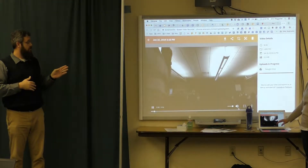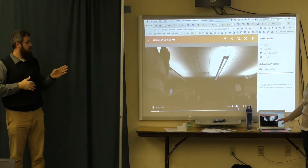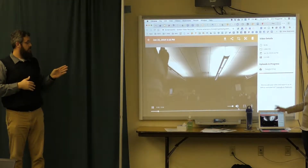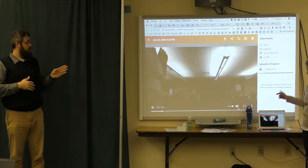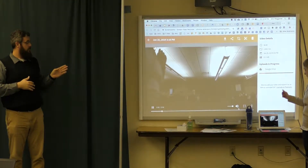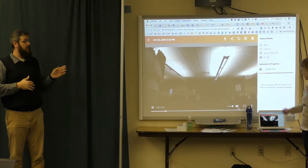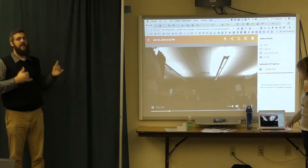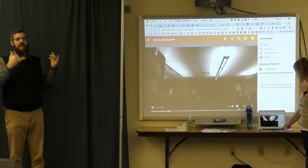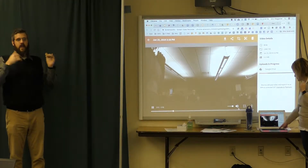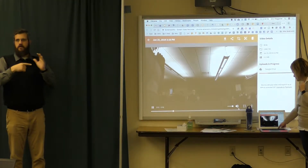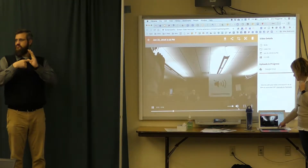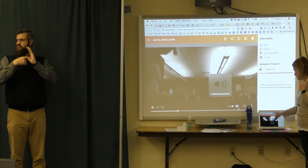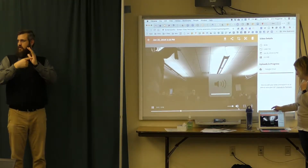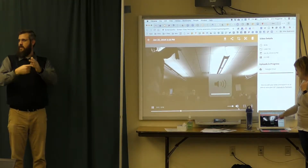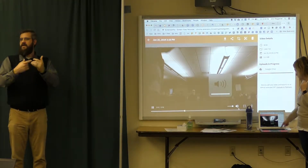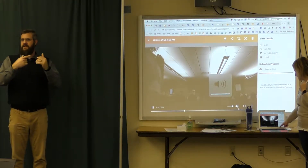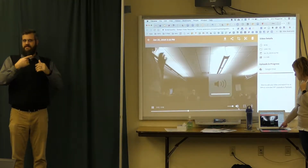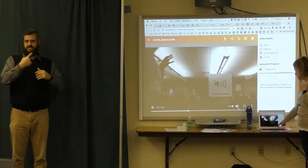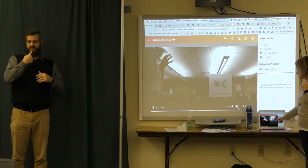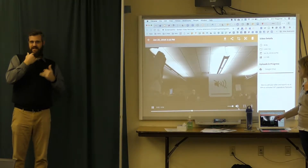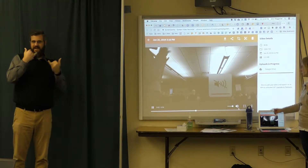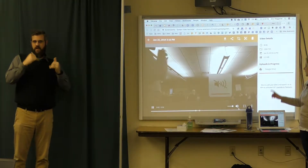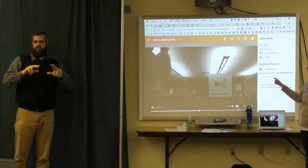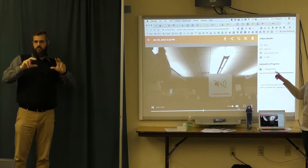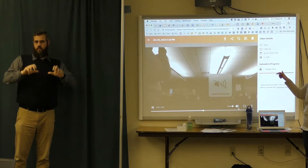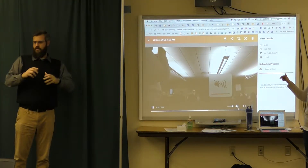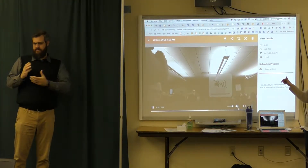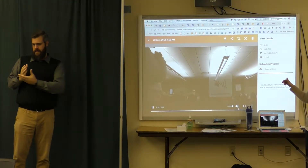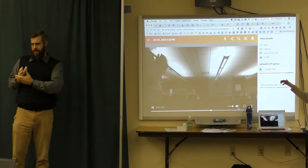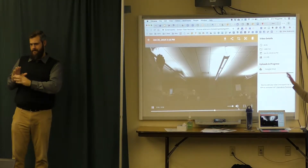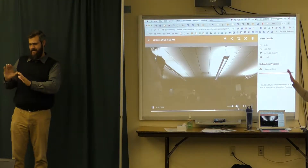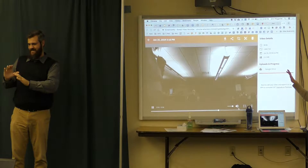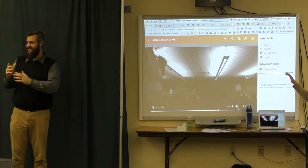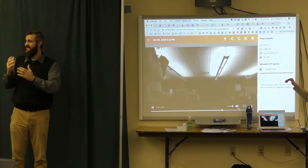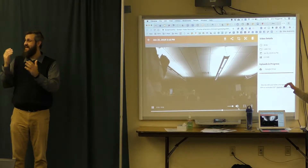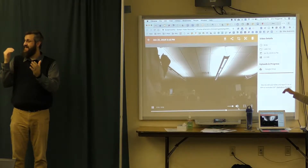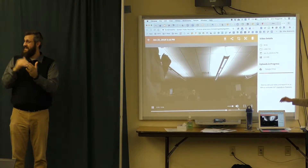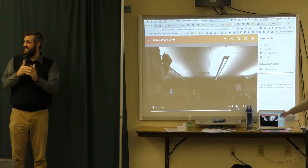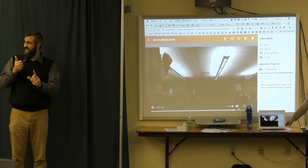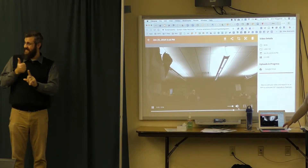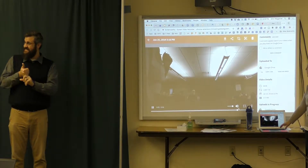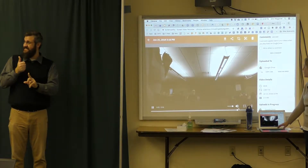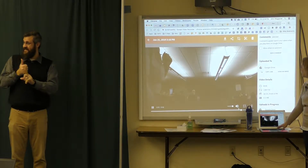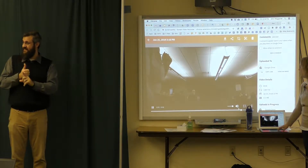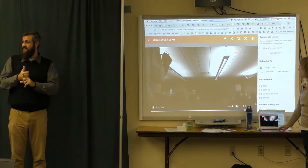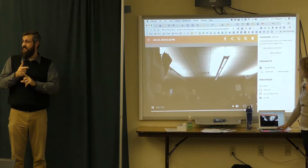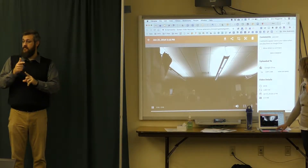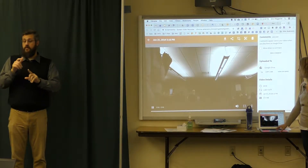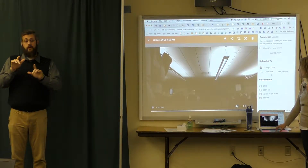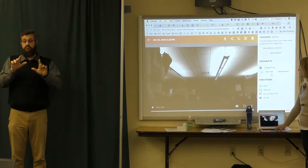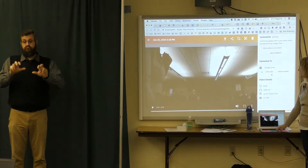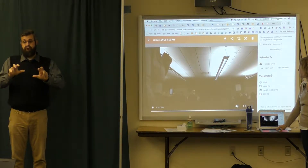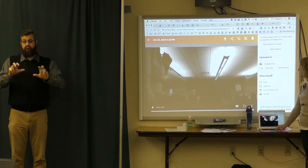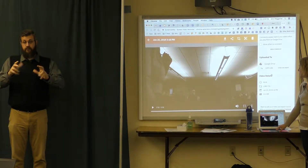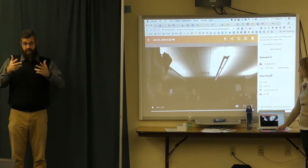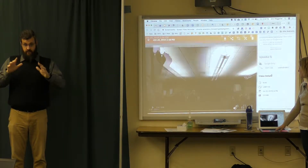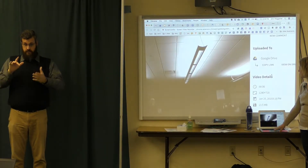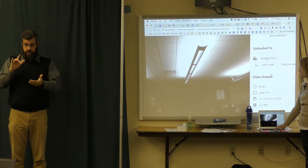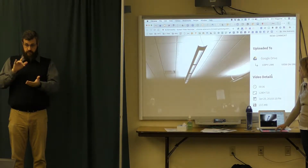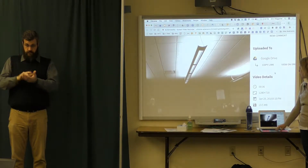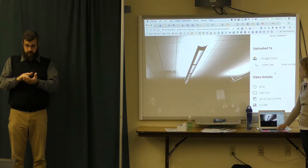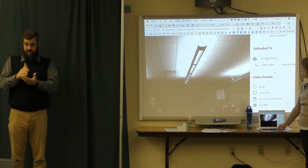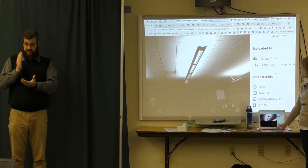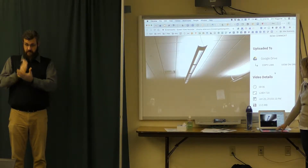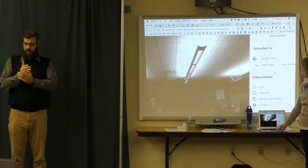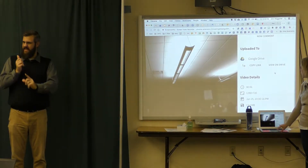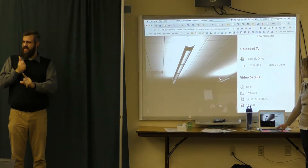So it's recording this. Stop. And again, it automatically just plays it back for you, and then puts it in your